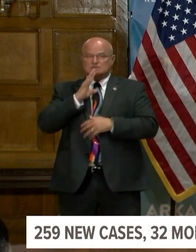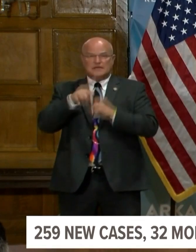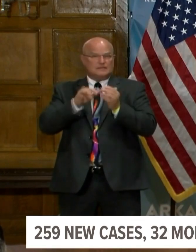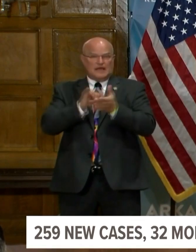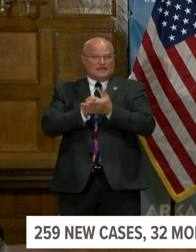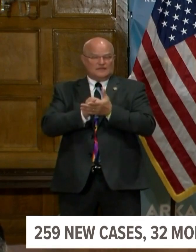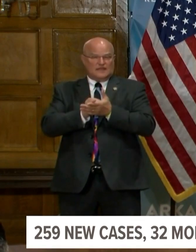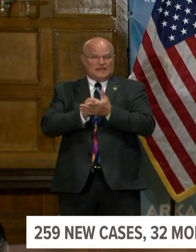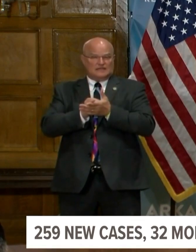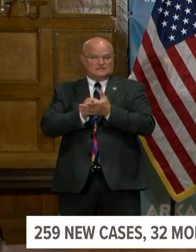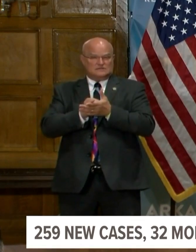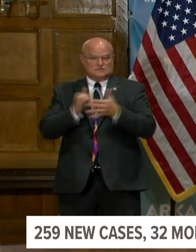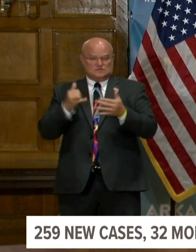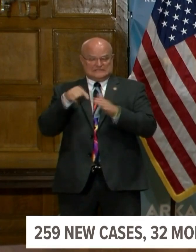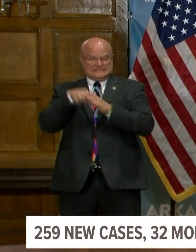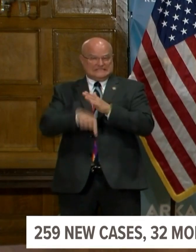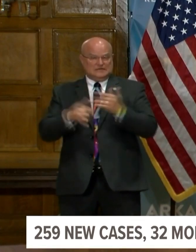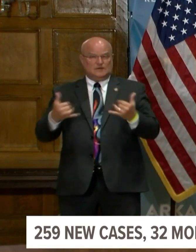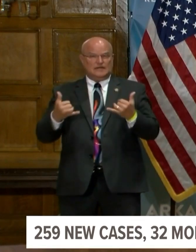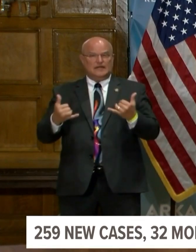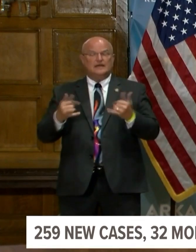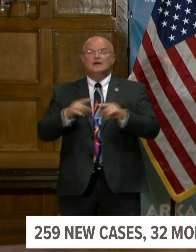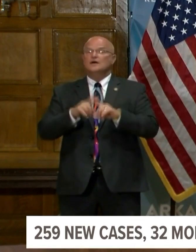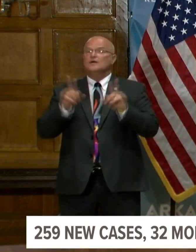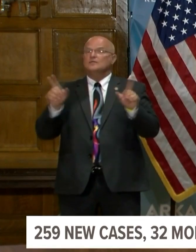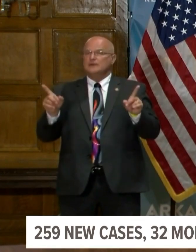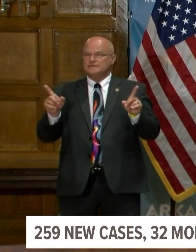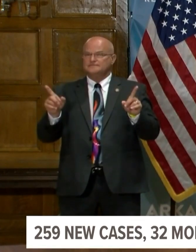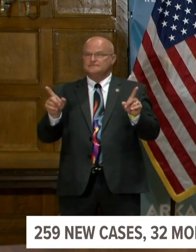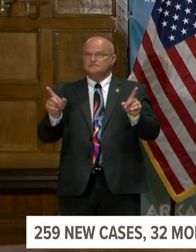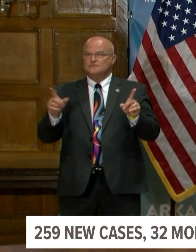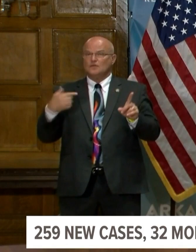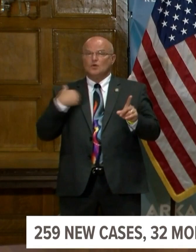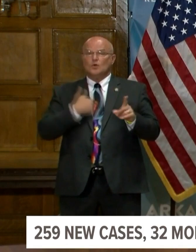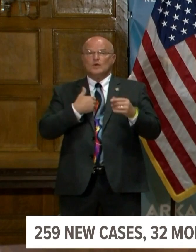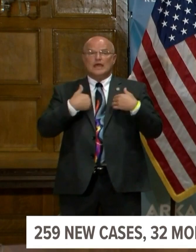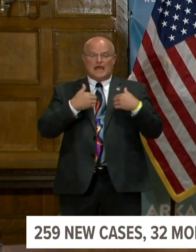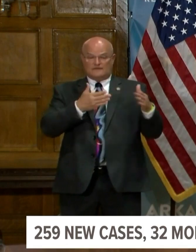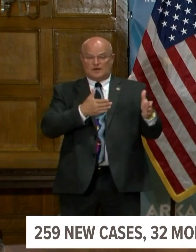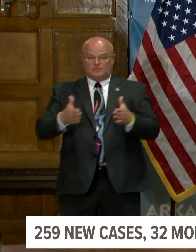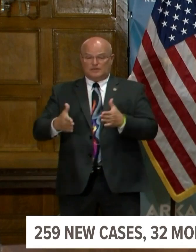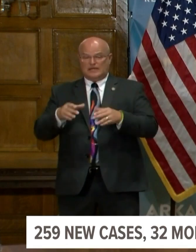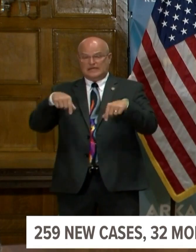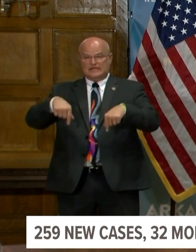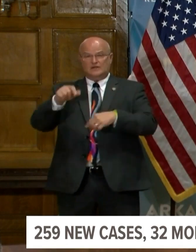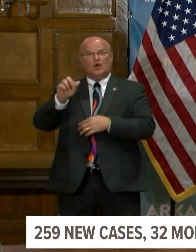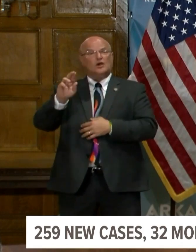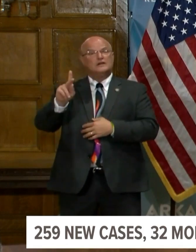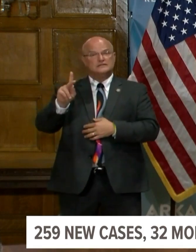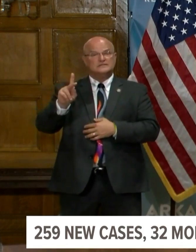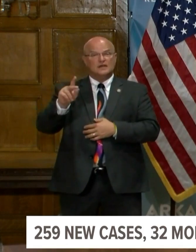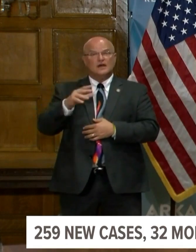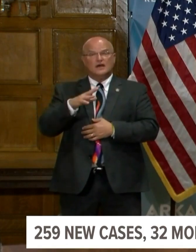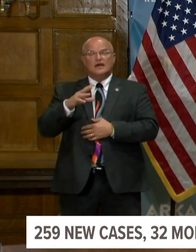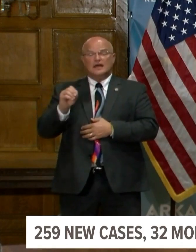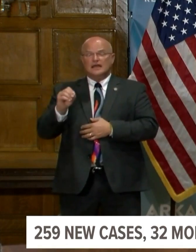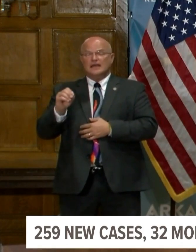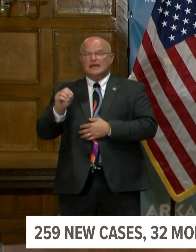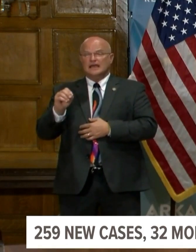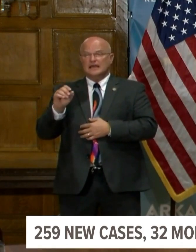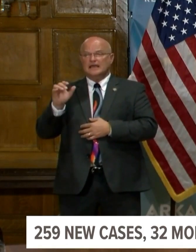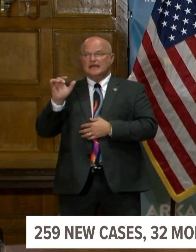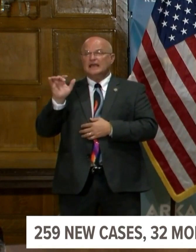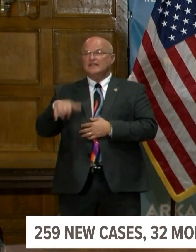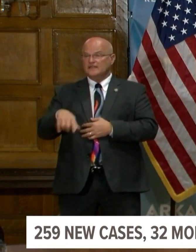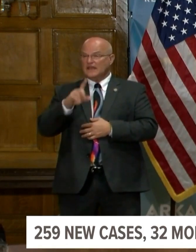to that in detail, but we have our plan in Arkansas, and